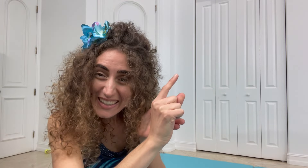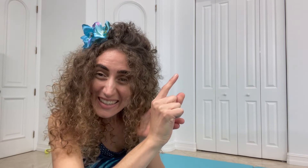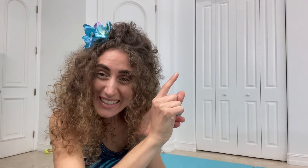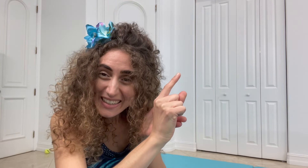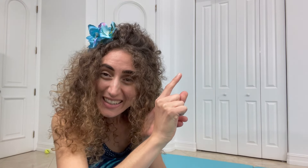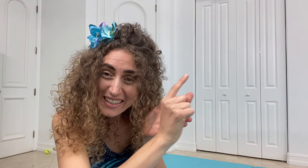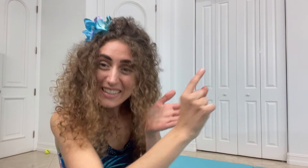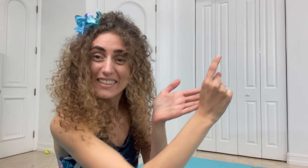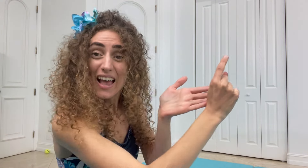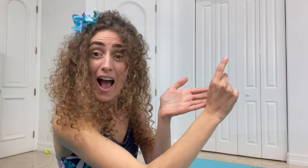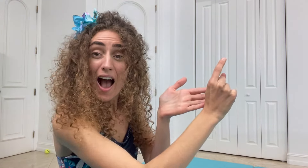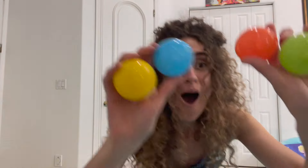weeks.